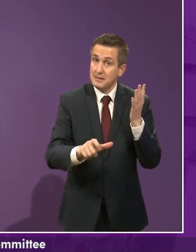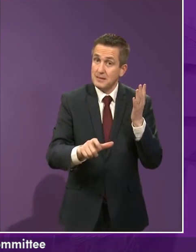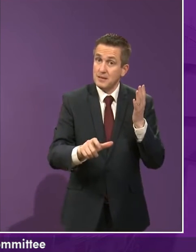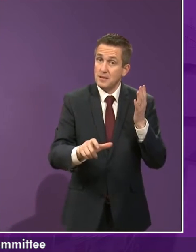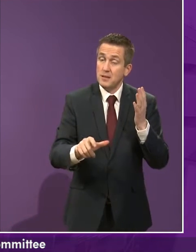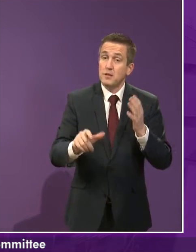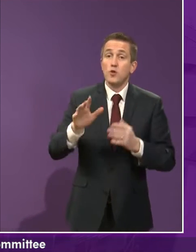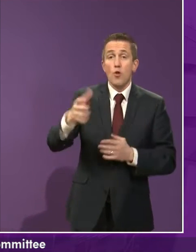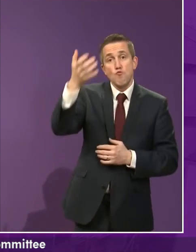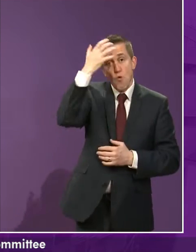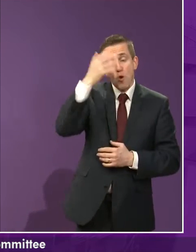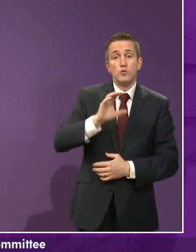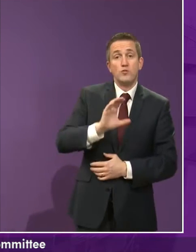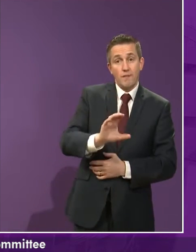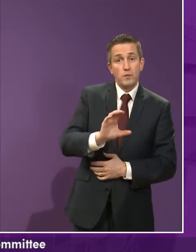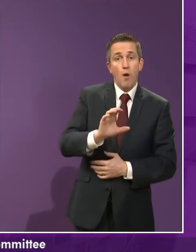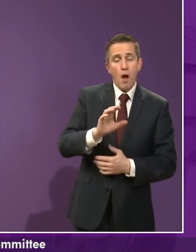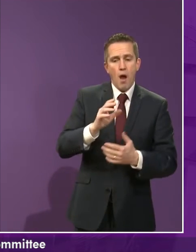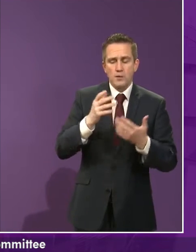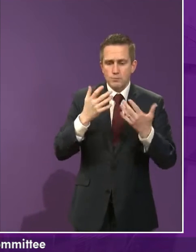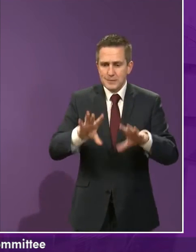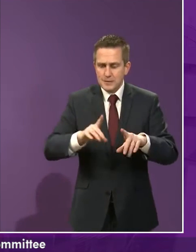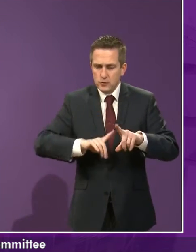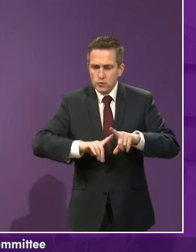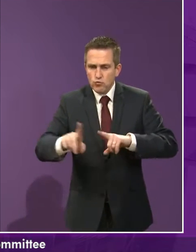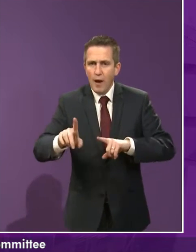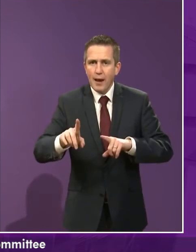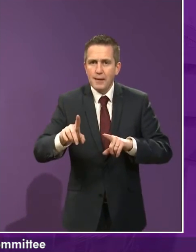very hard at becoming more